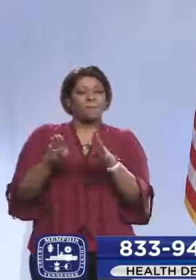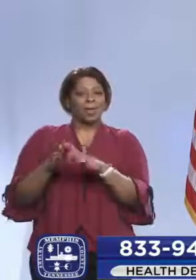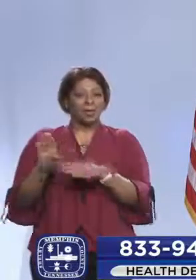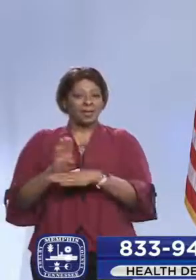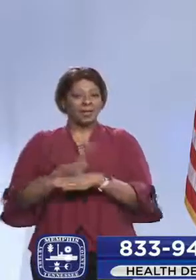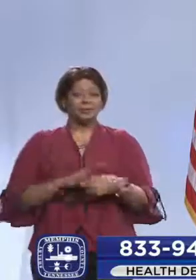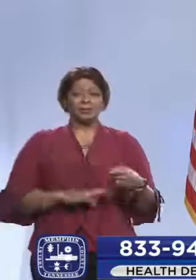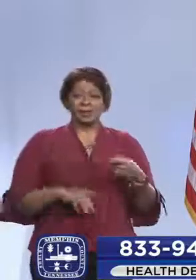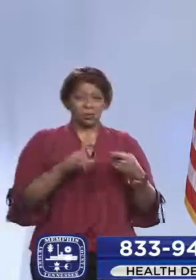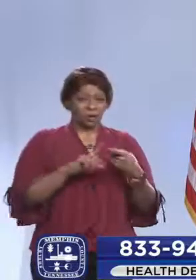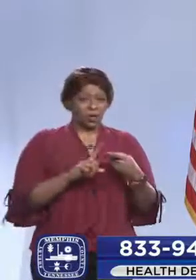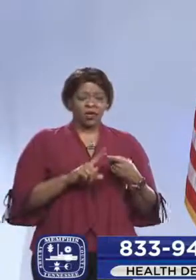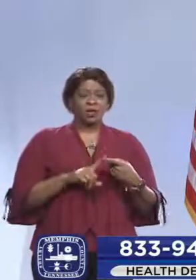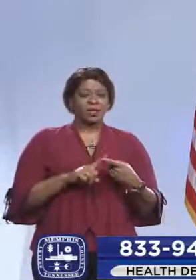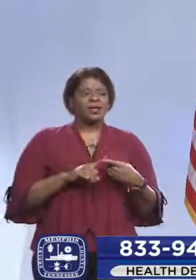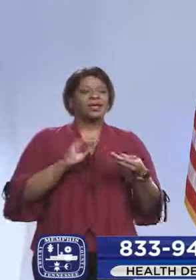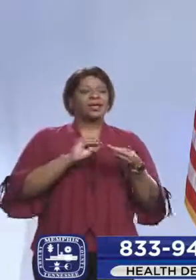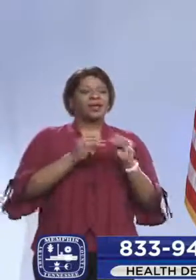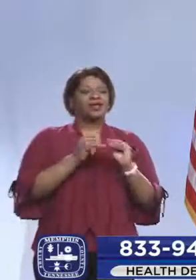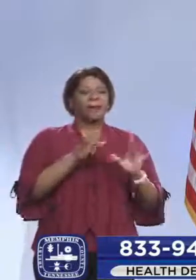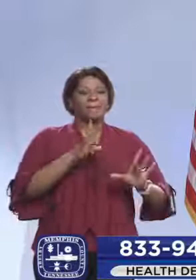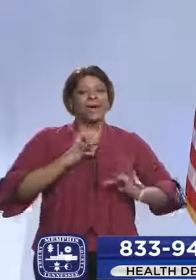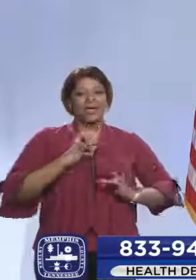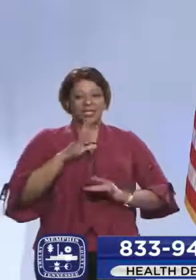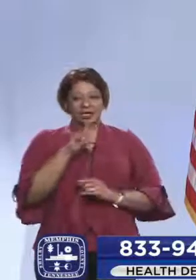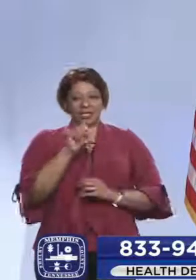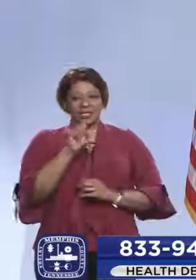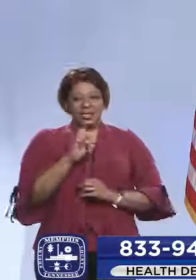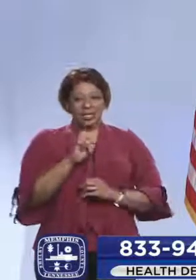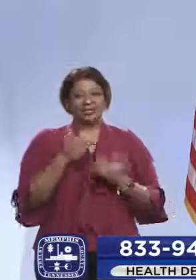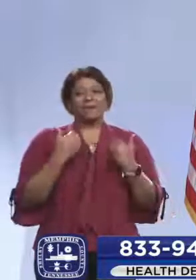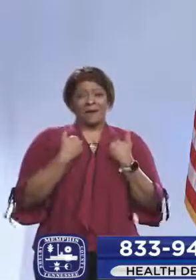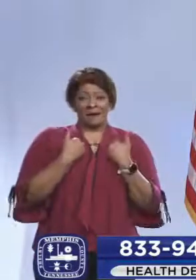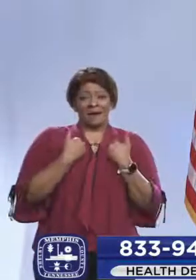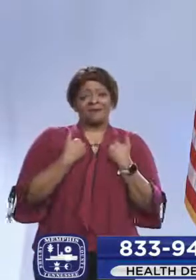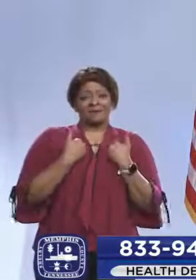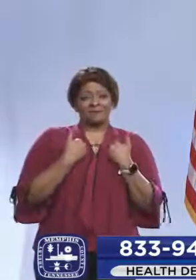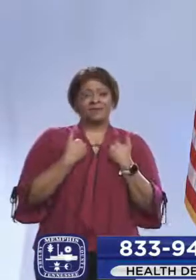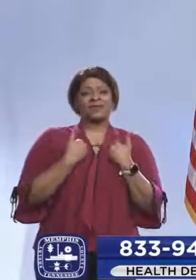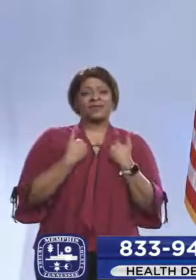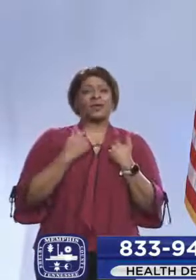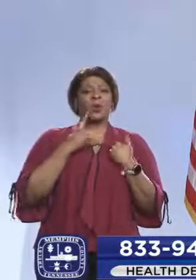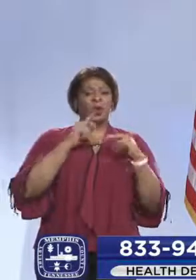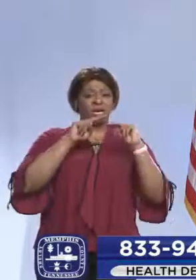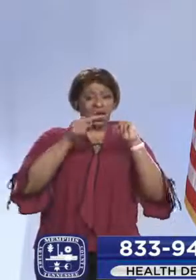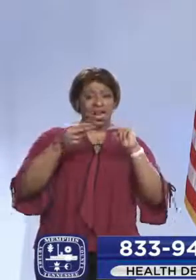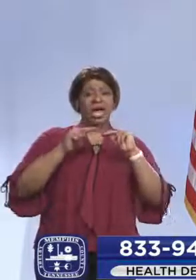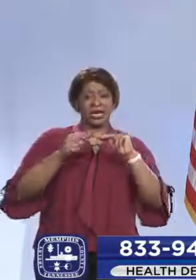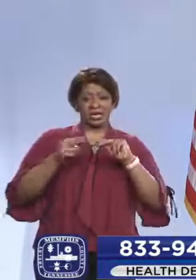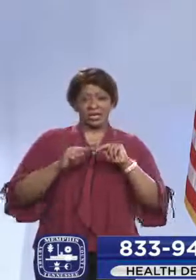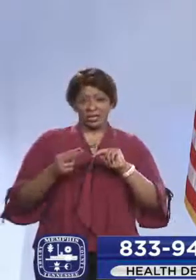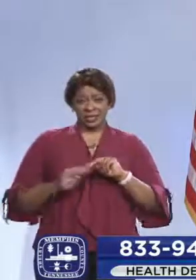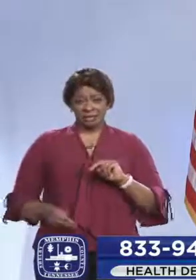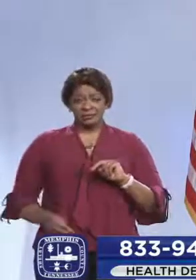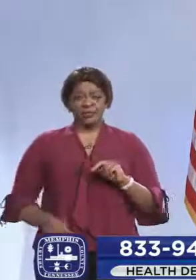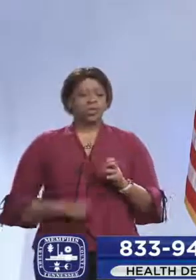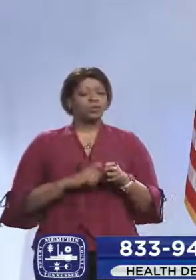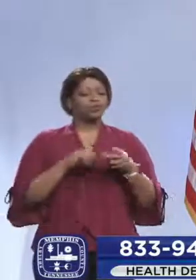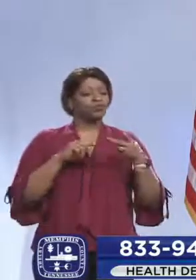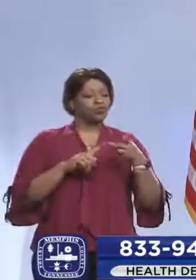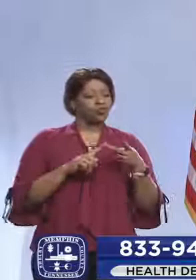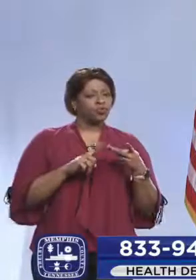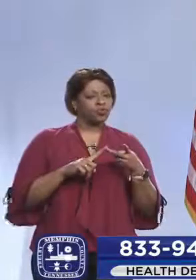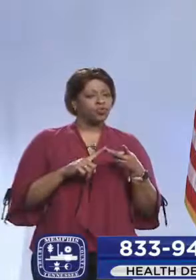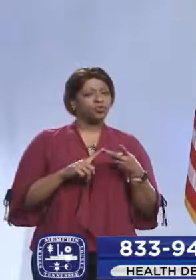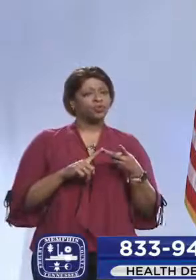Number one is the number of positive cases that you have are declining. Number two, that you have